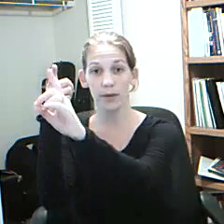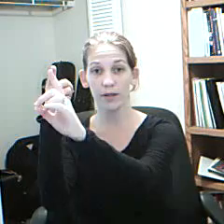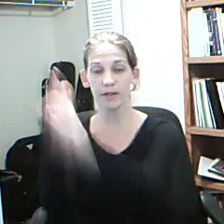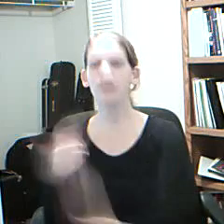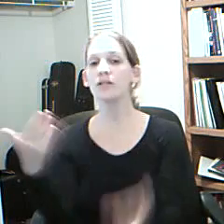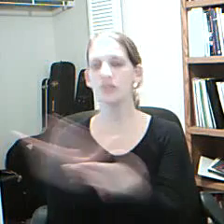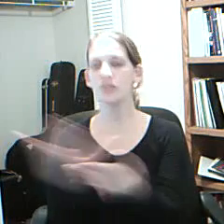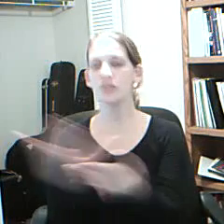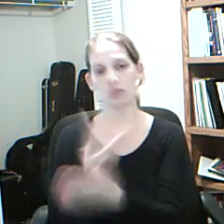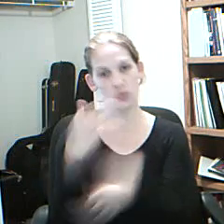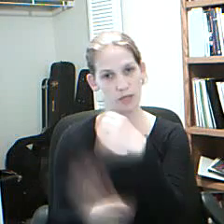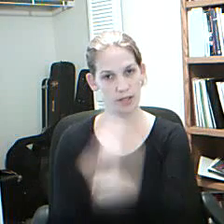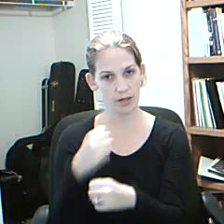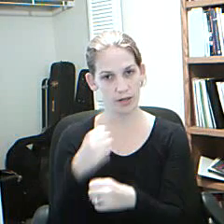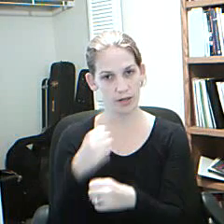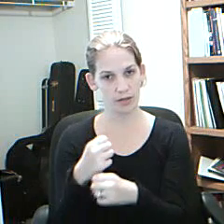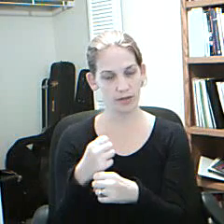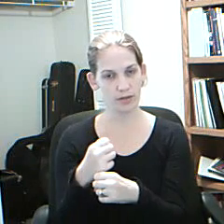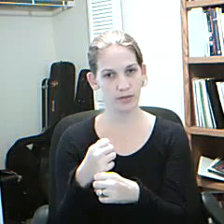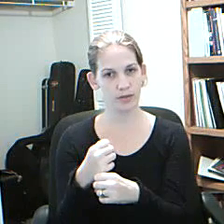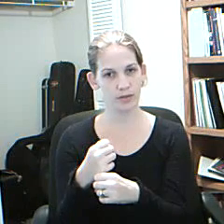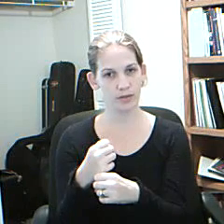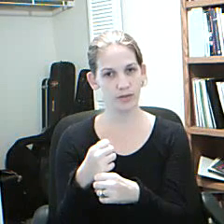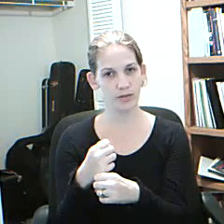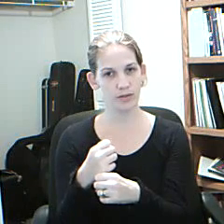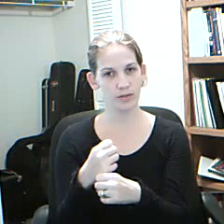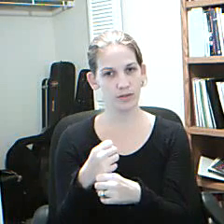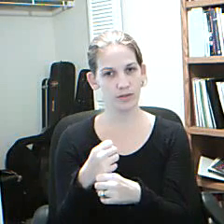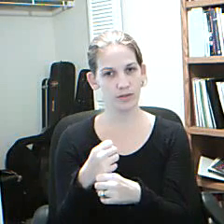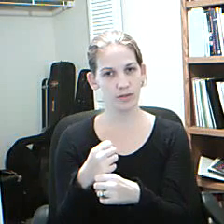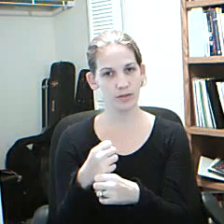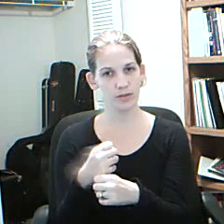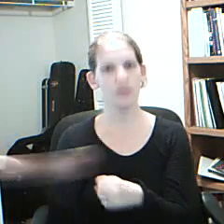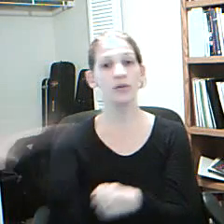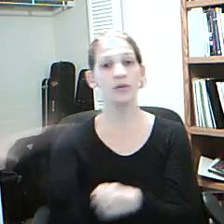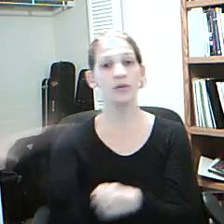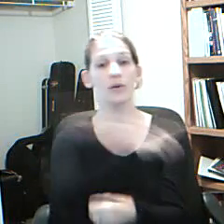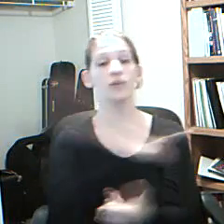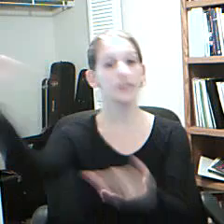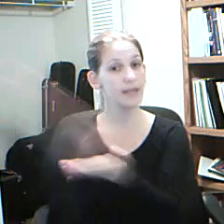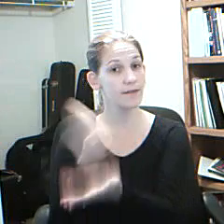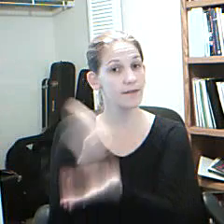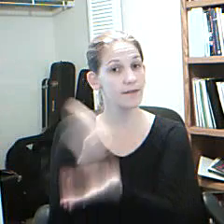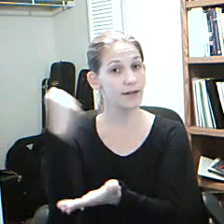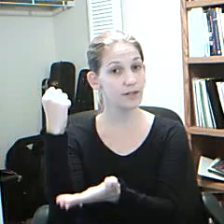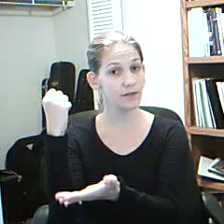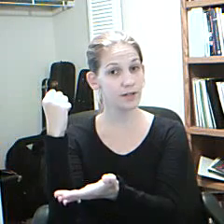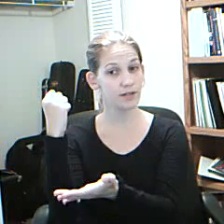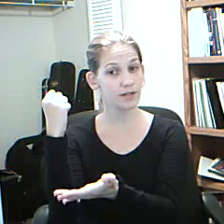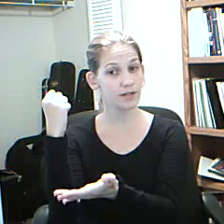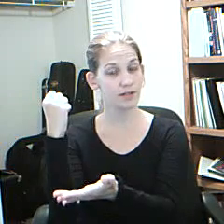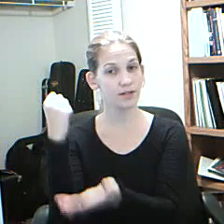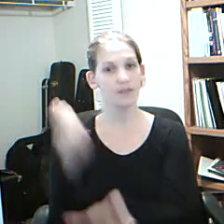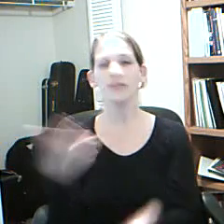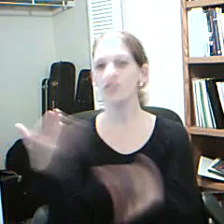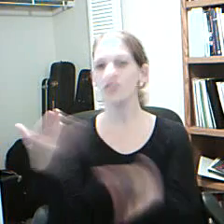of us. Take advantage of it. And within the next few days, if not, no later than